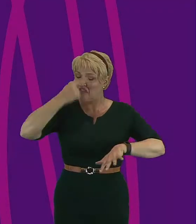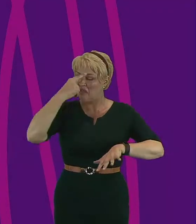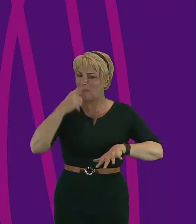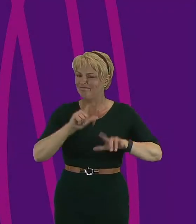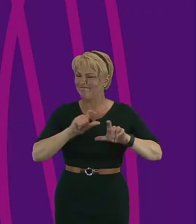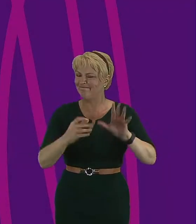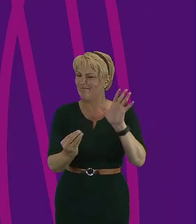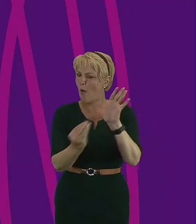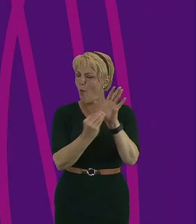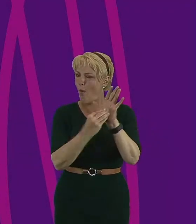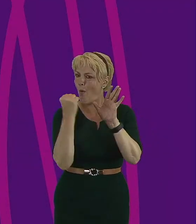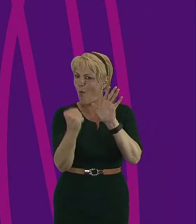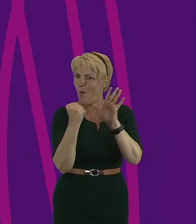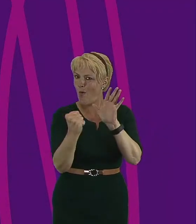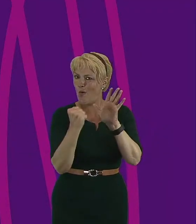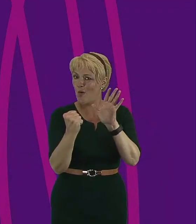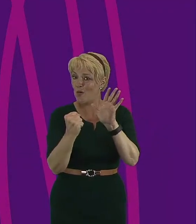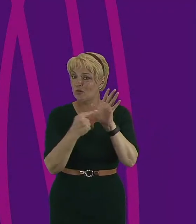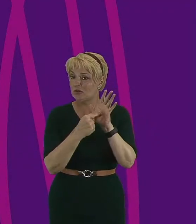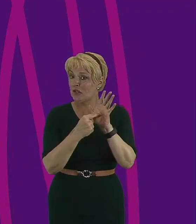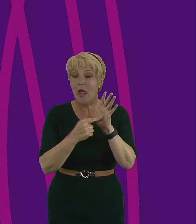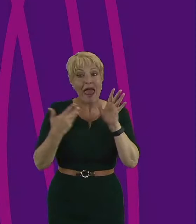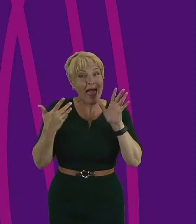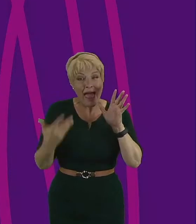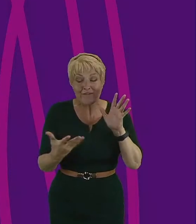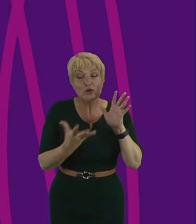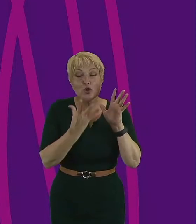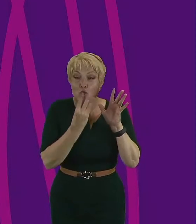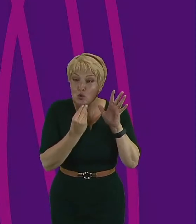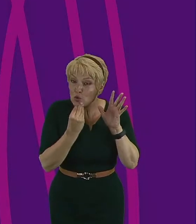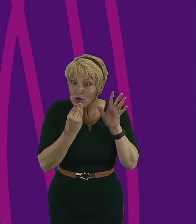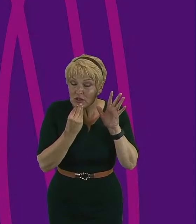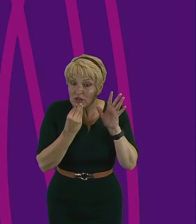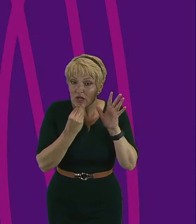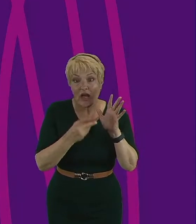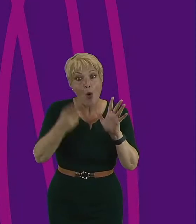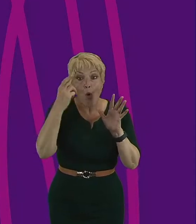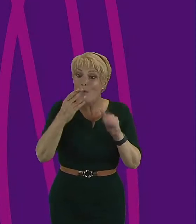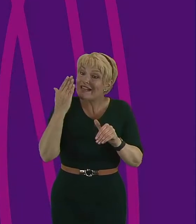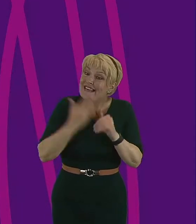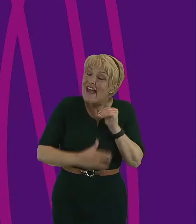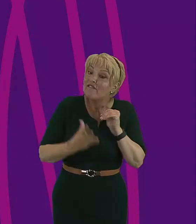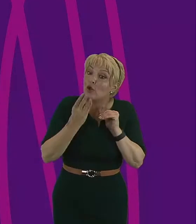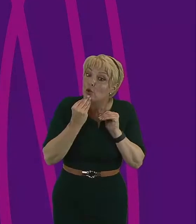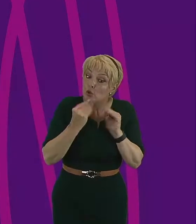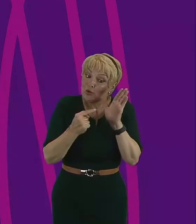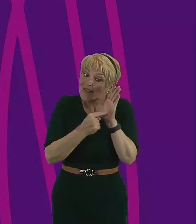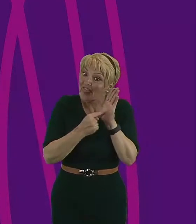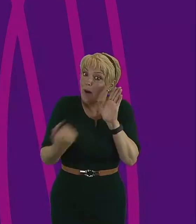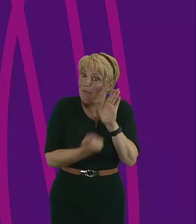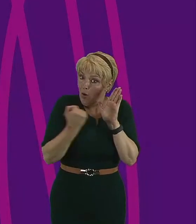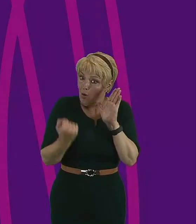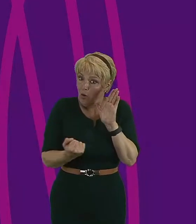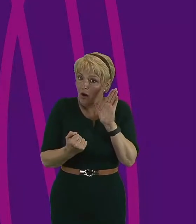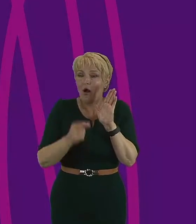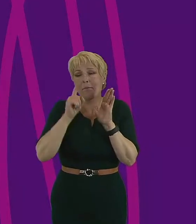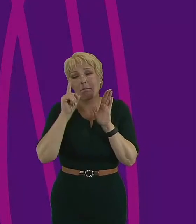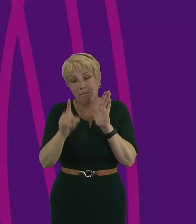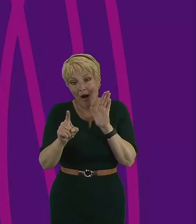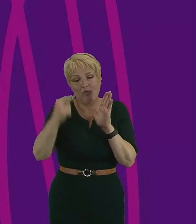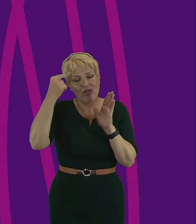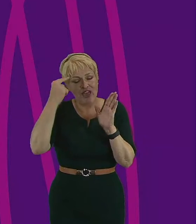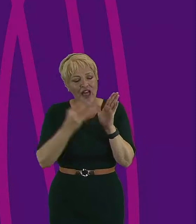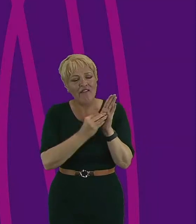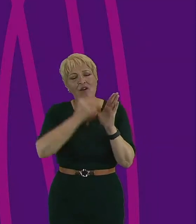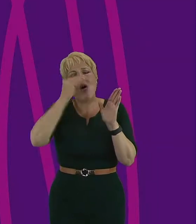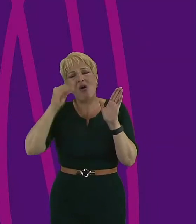remain on the statute book, but it has not yet been used, and we hope will not be used. But I think to go through the rigmarole of taking it off and bringing it